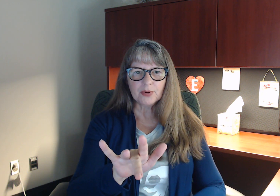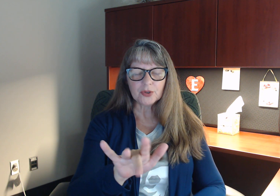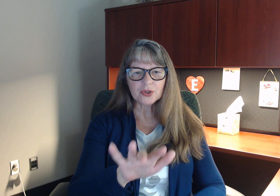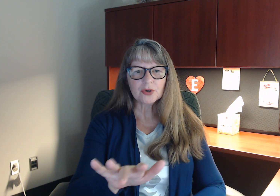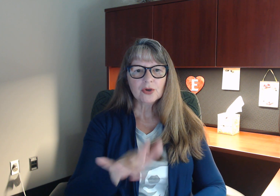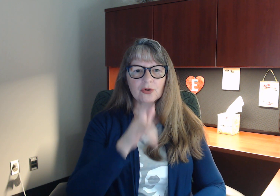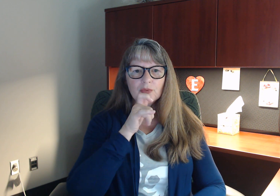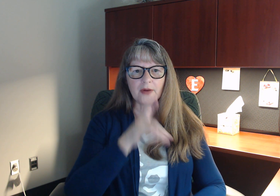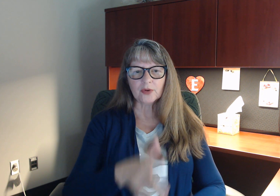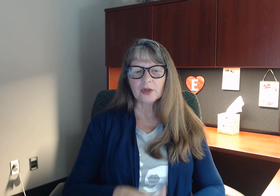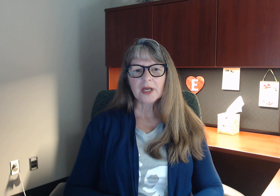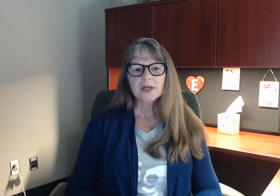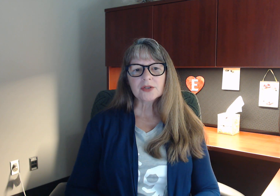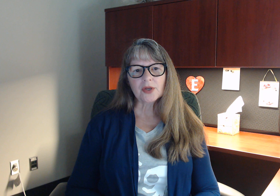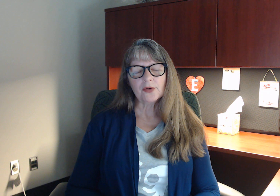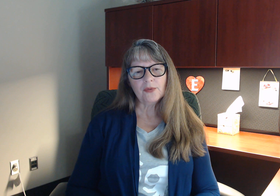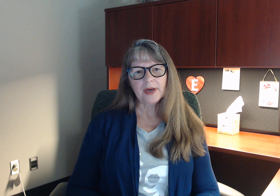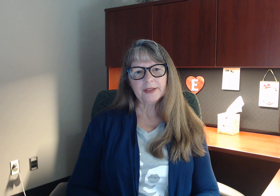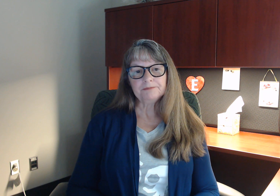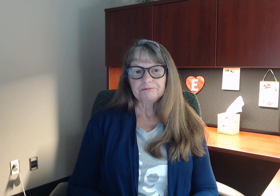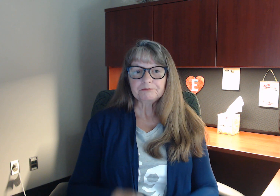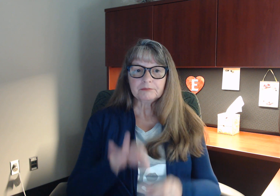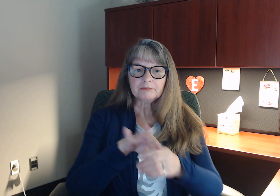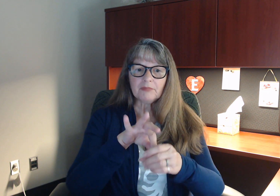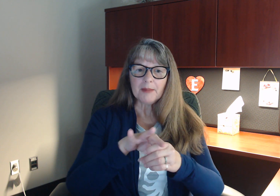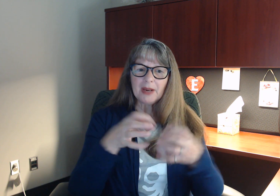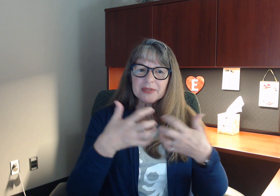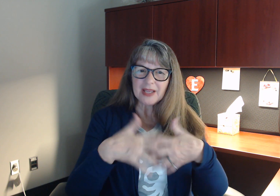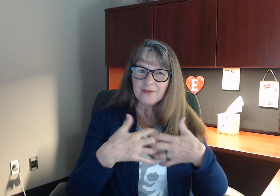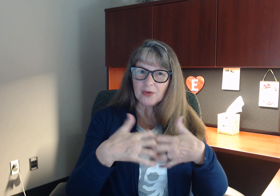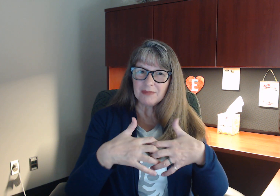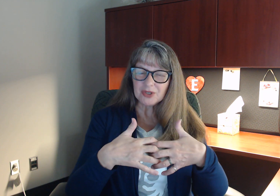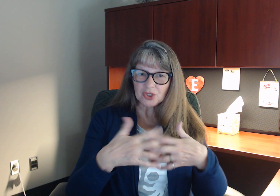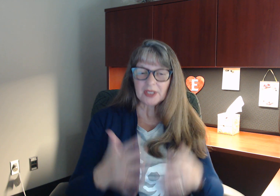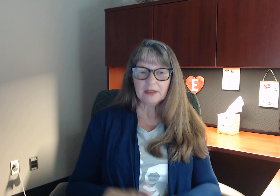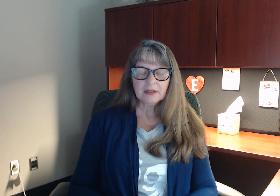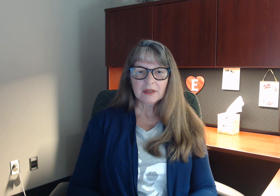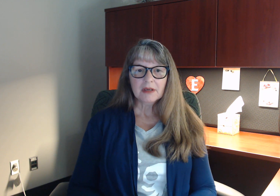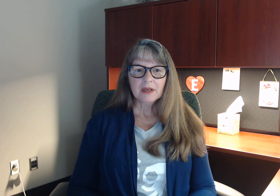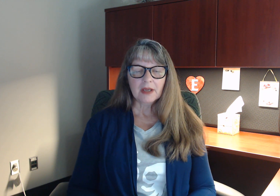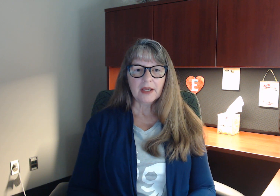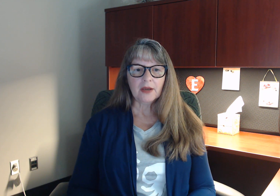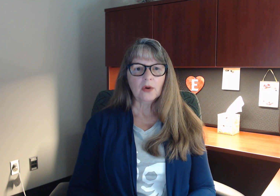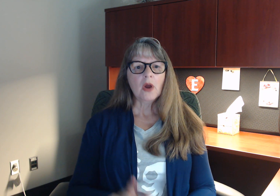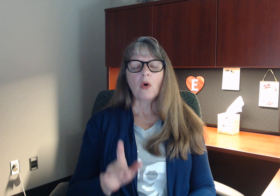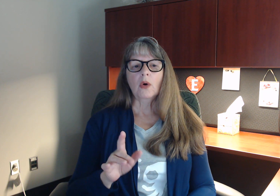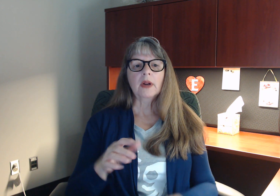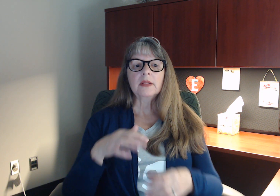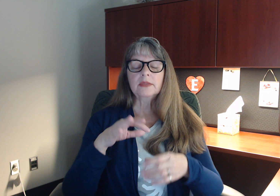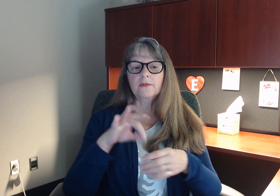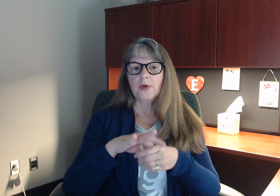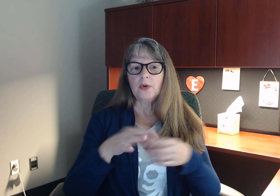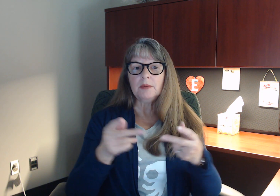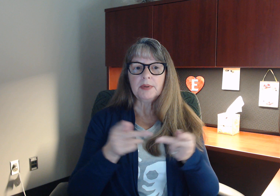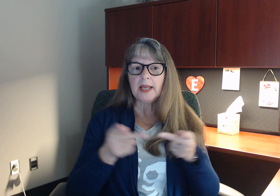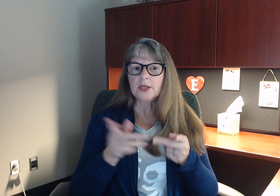push whoever. So, but I would say voting machine, or the voting place. Where do